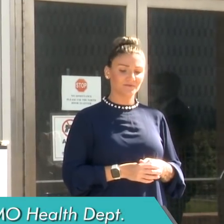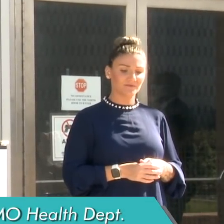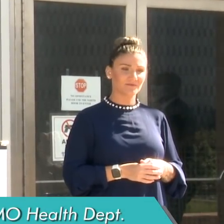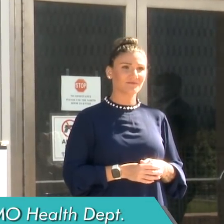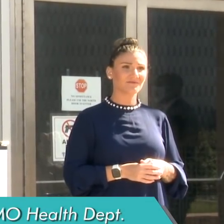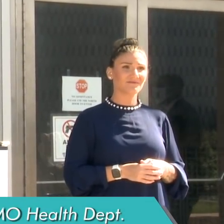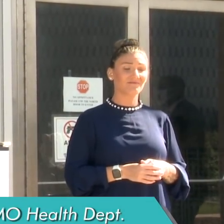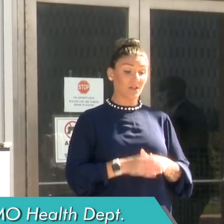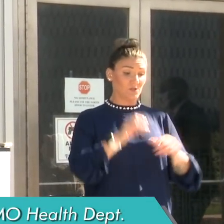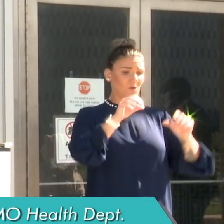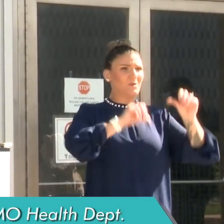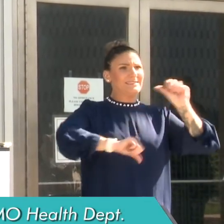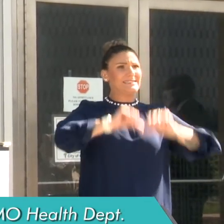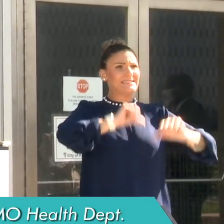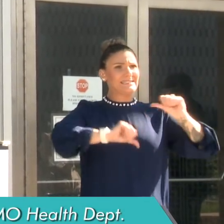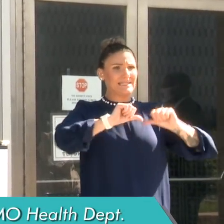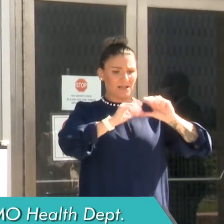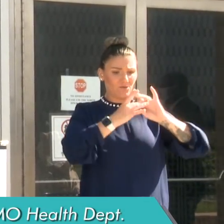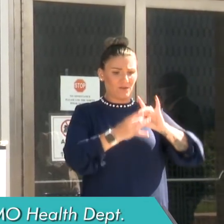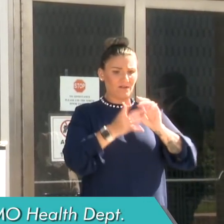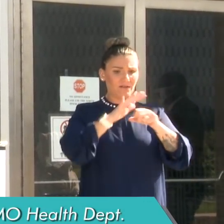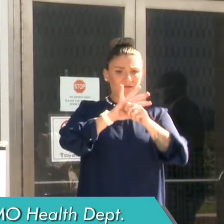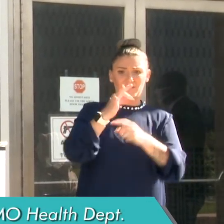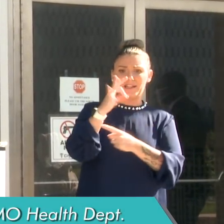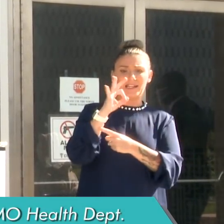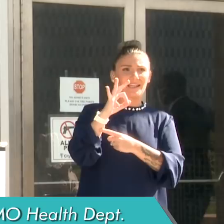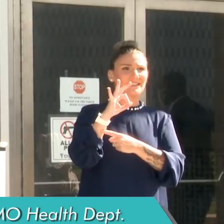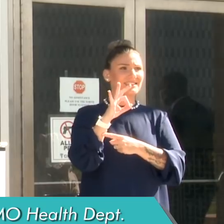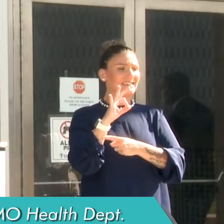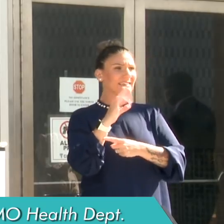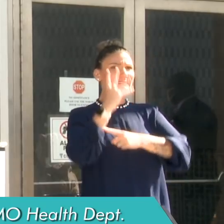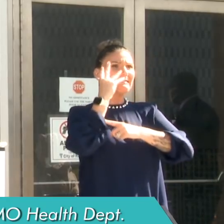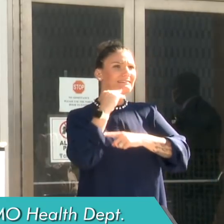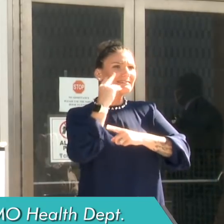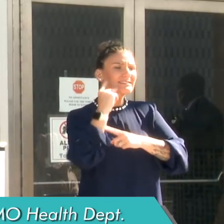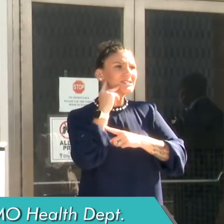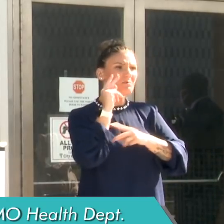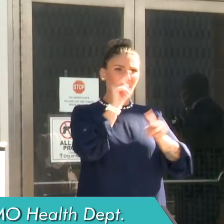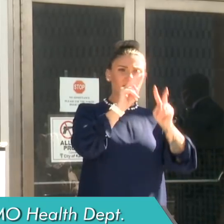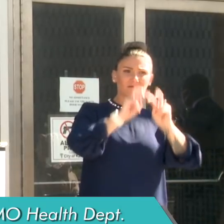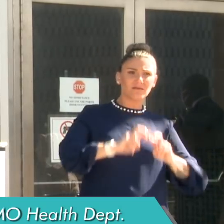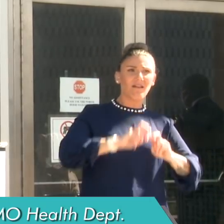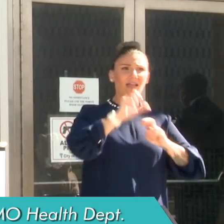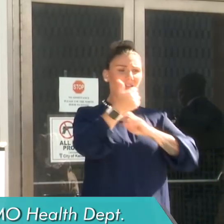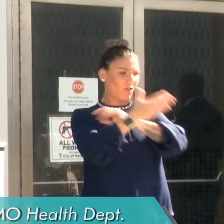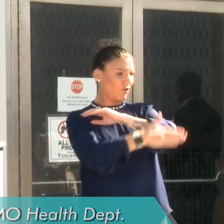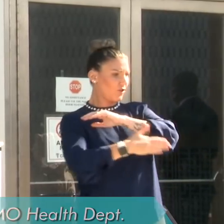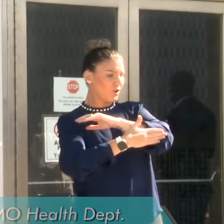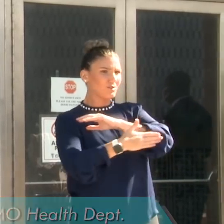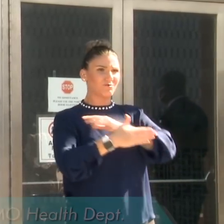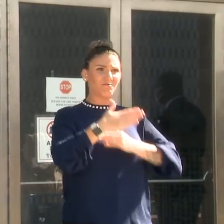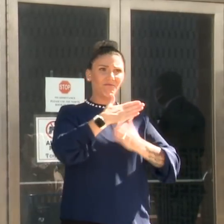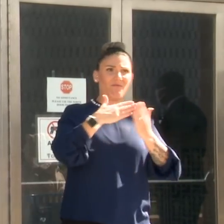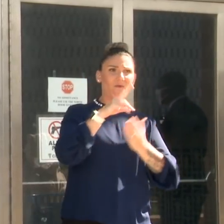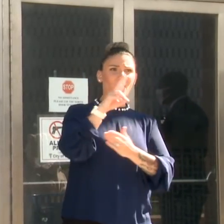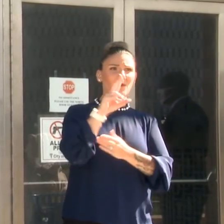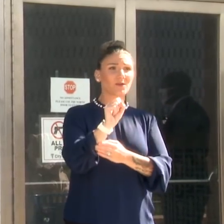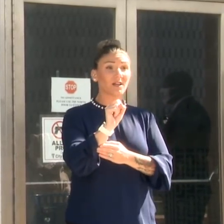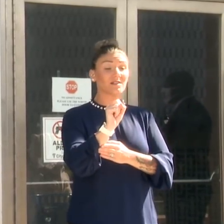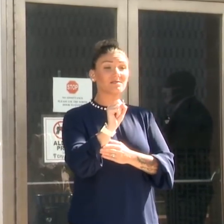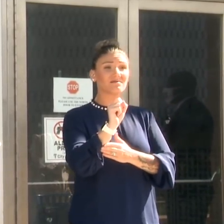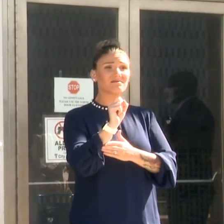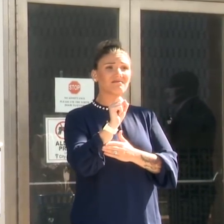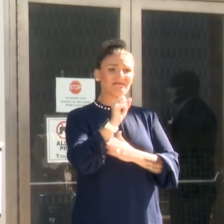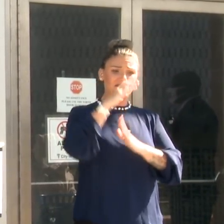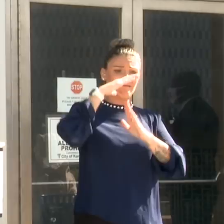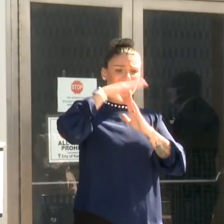Where the science is, where our experience is with other countries and other parts of this country is, the number